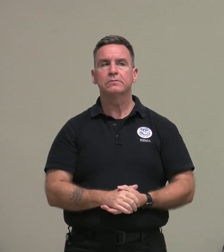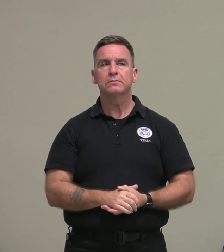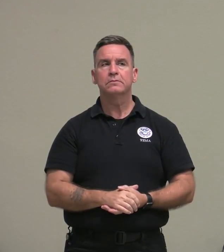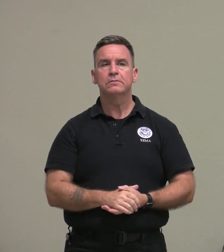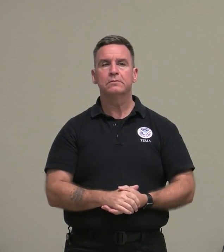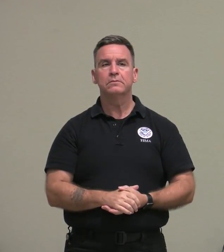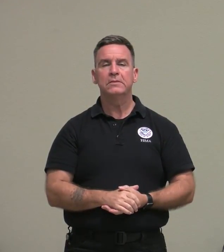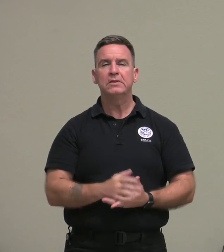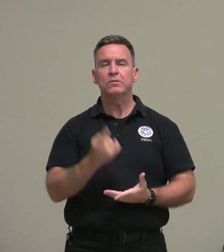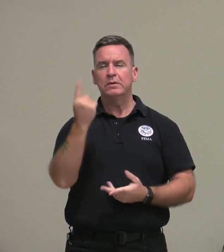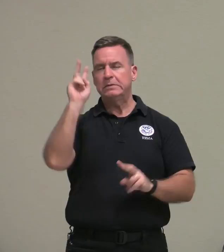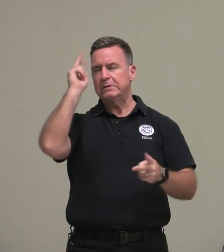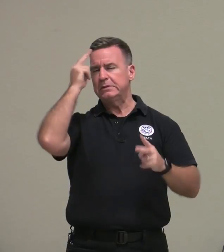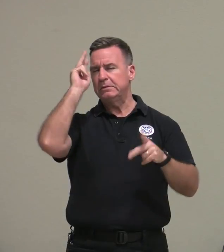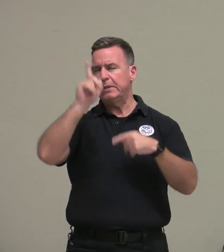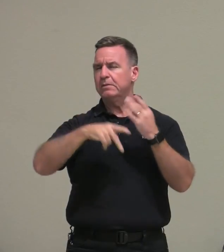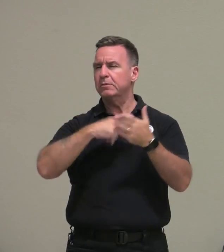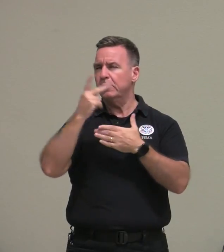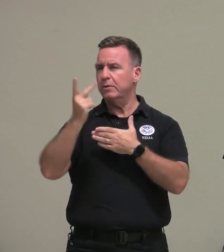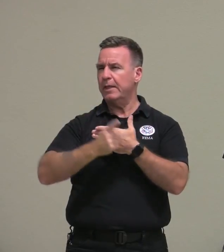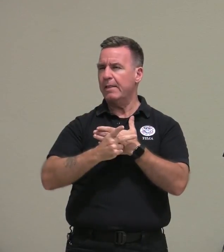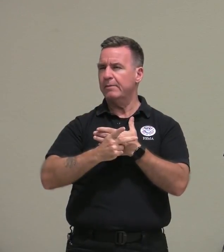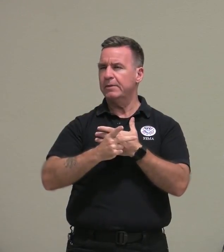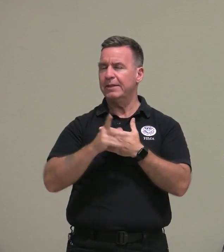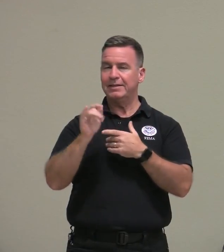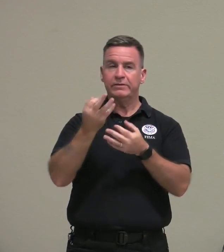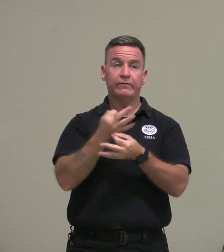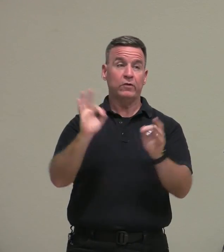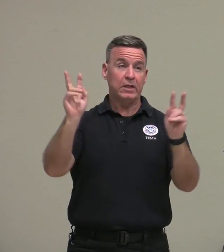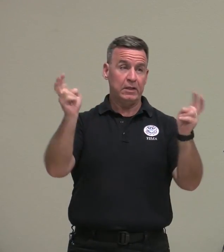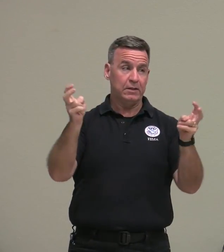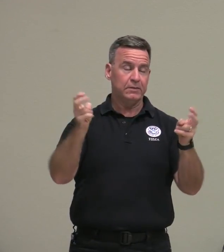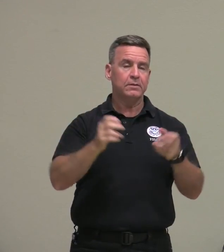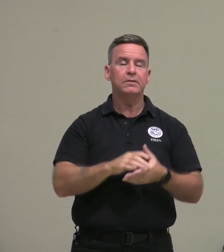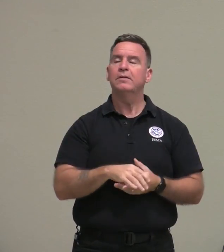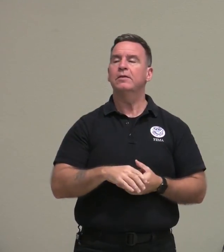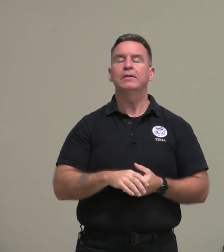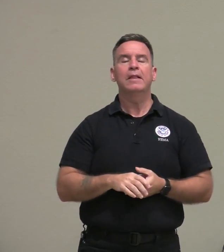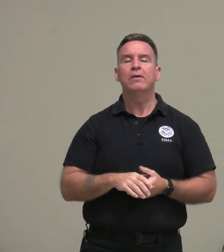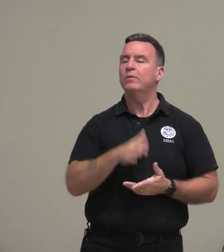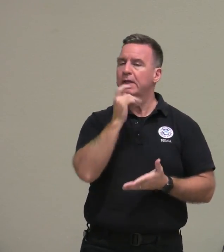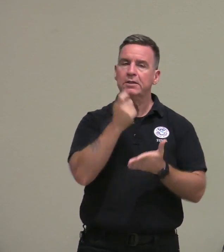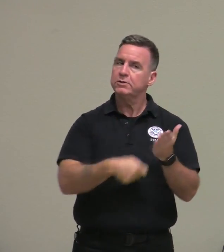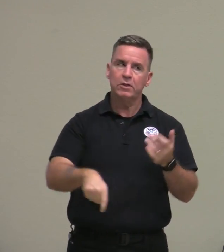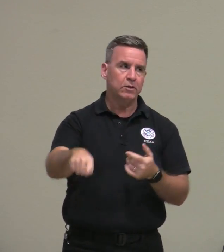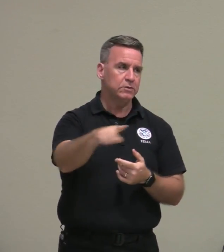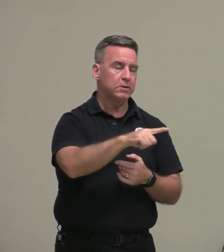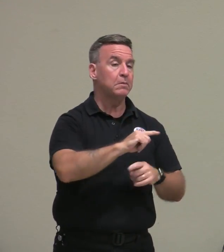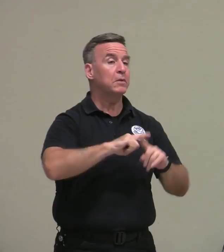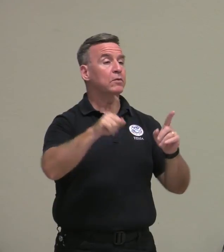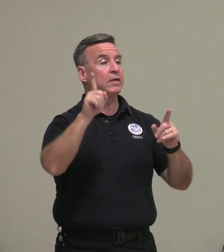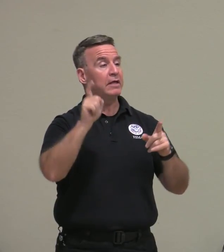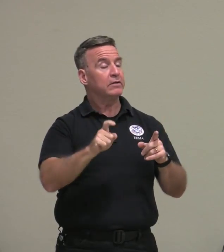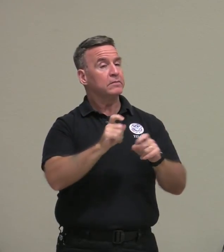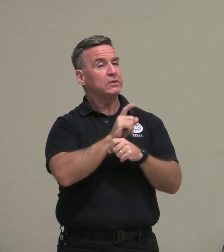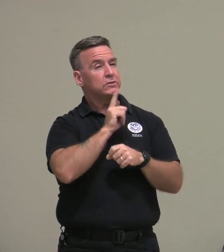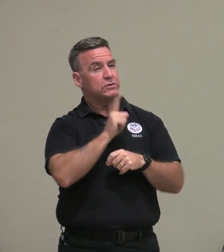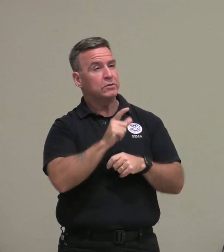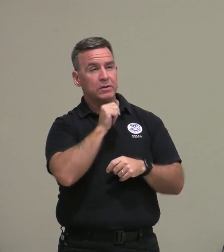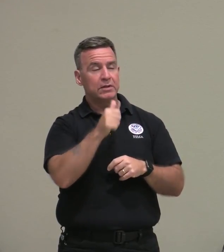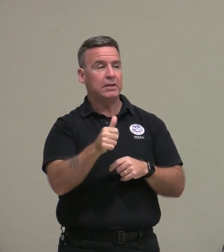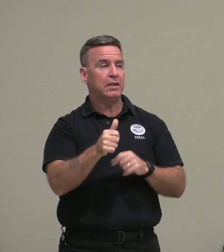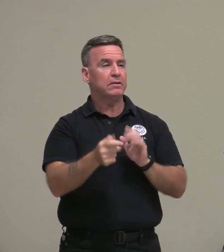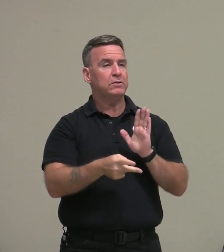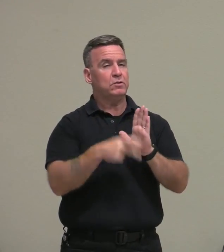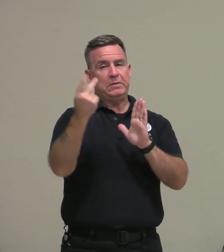There's a misconception about the program that it's free. We are not going to charge you, but we do have to ensure that we're not